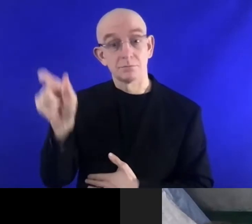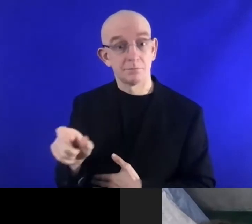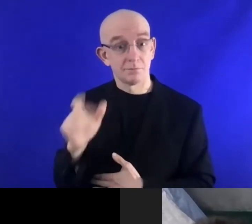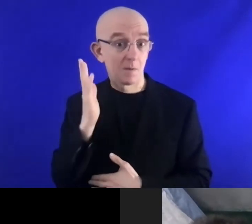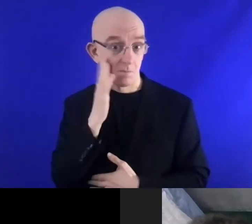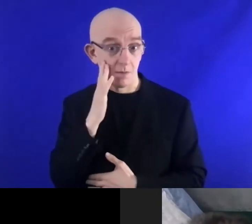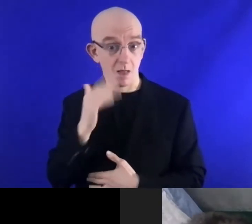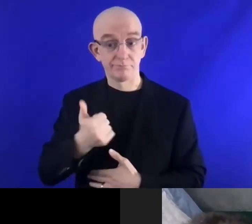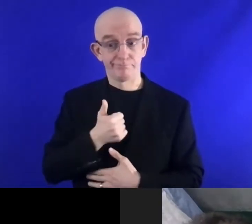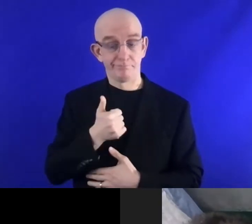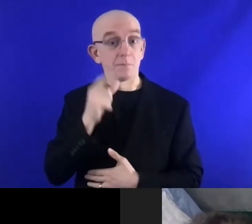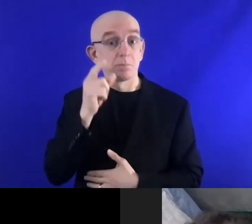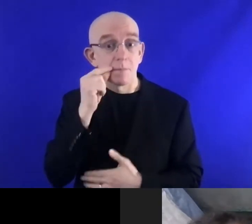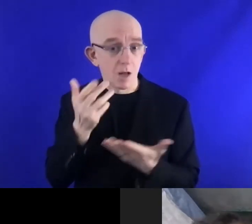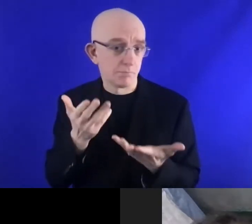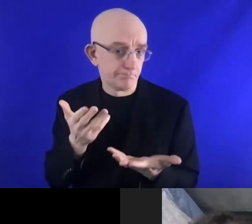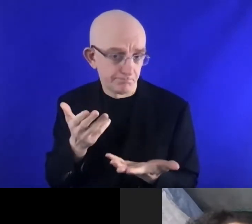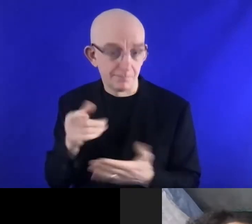president of the